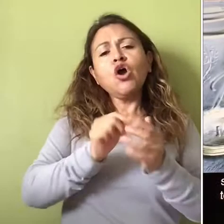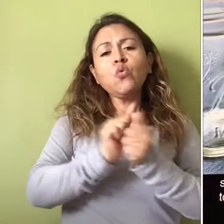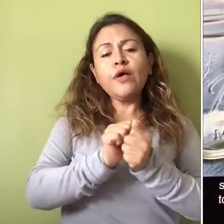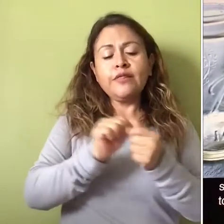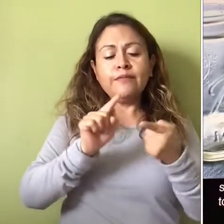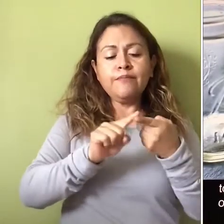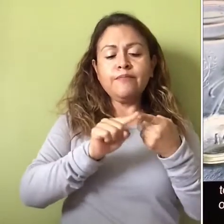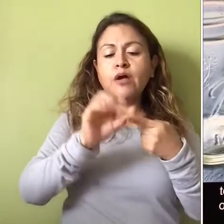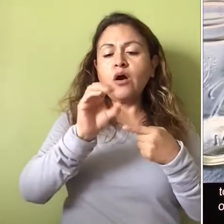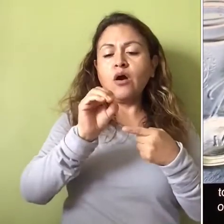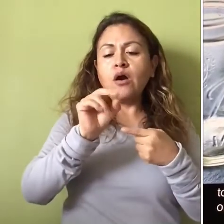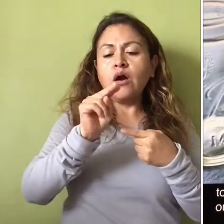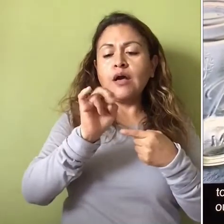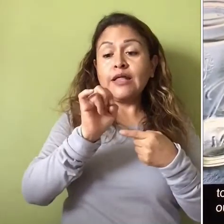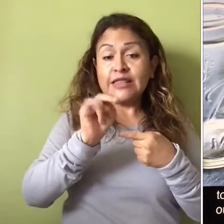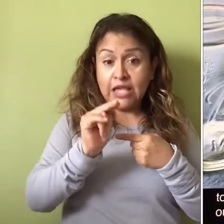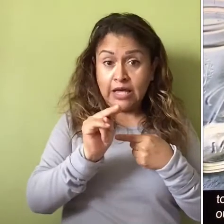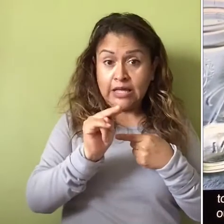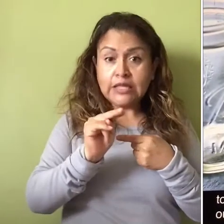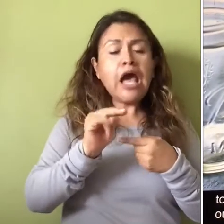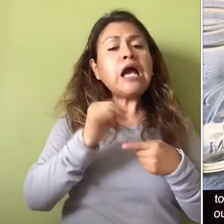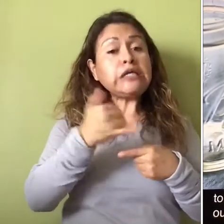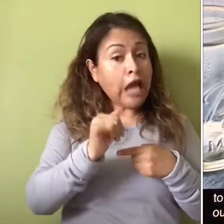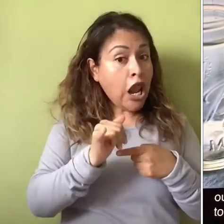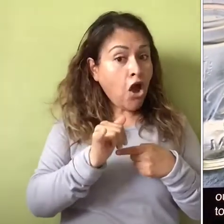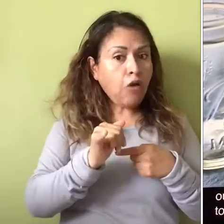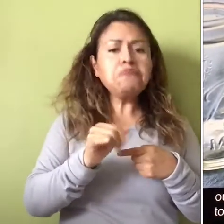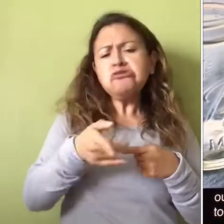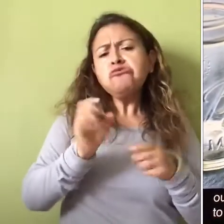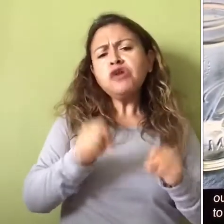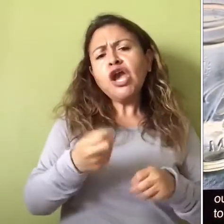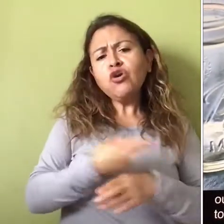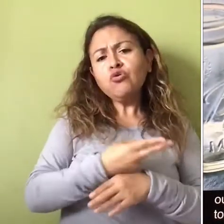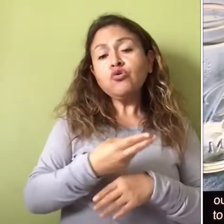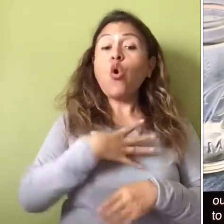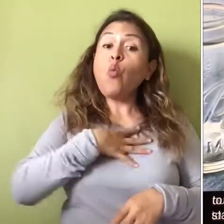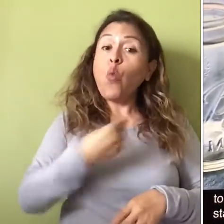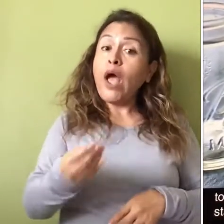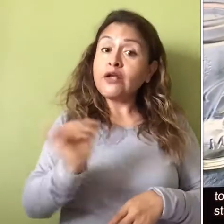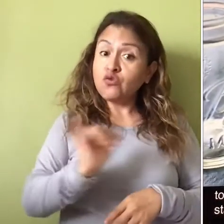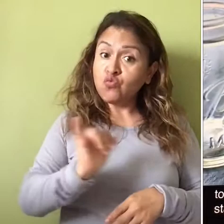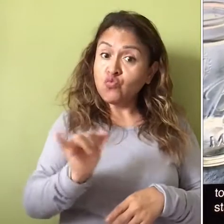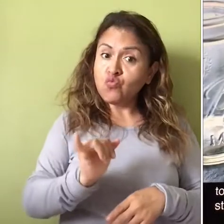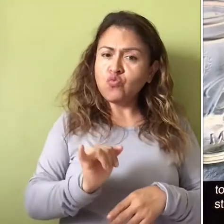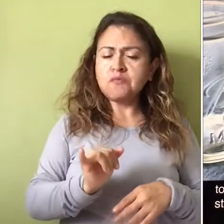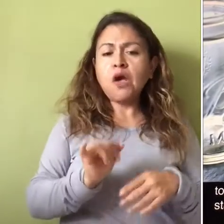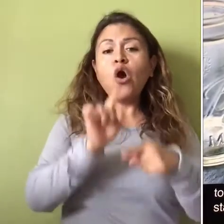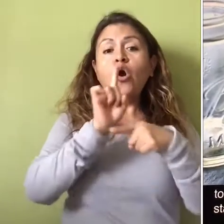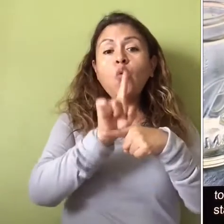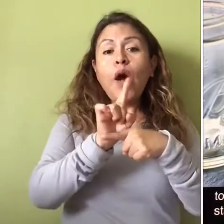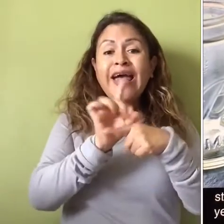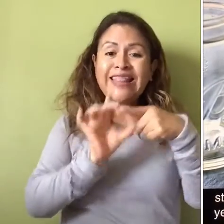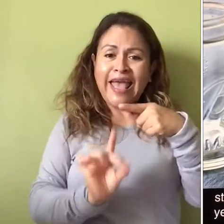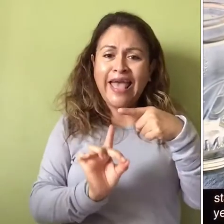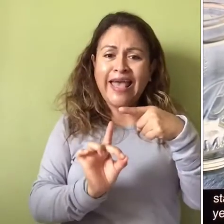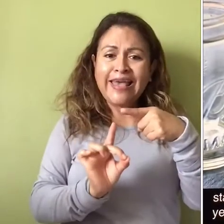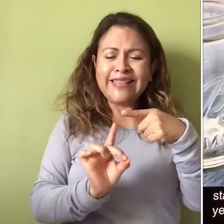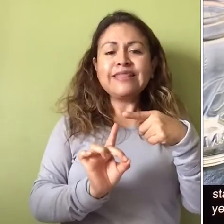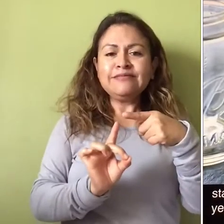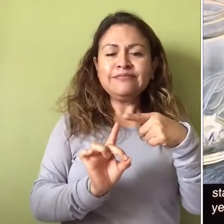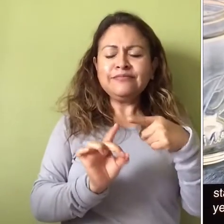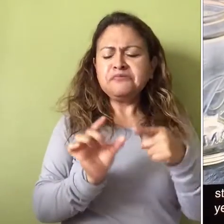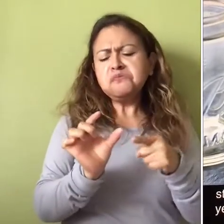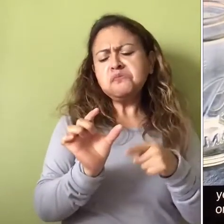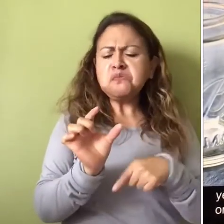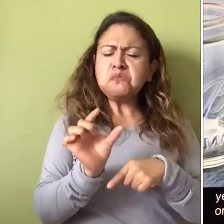onion here. This is a yellow onion. You could also use a white onion if you want. I'm going to use about 1/8 of a medium-sized